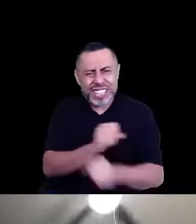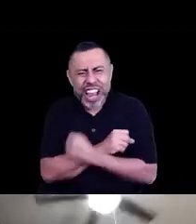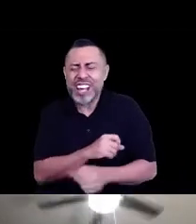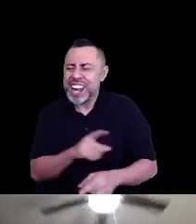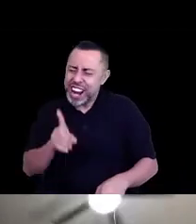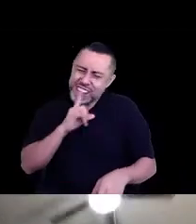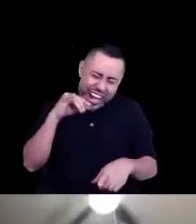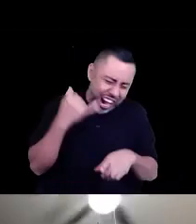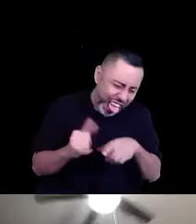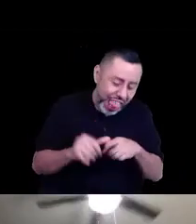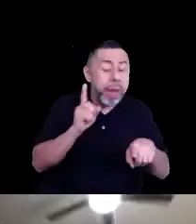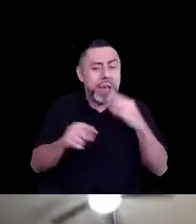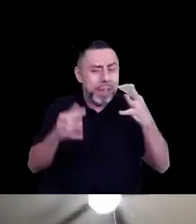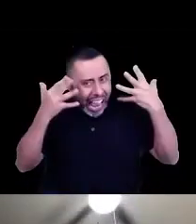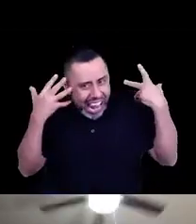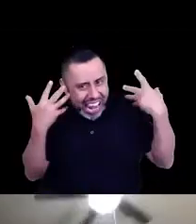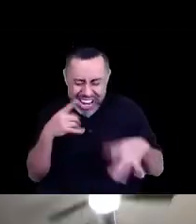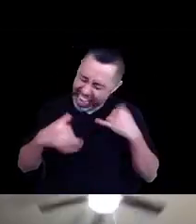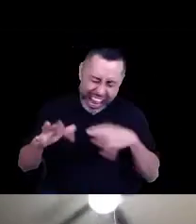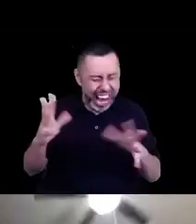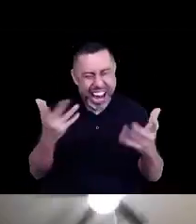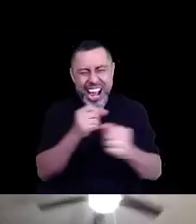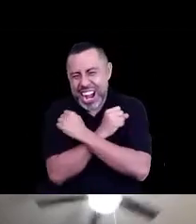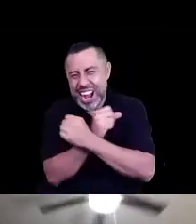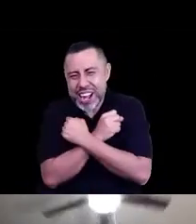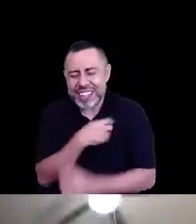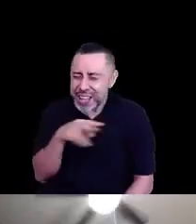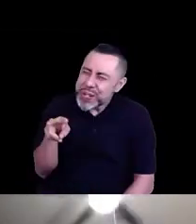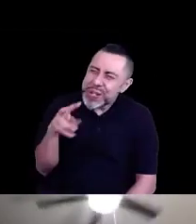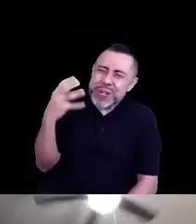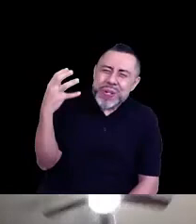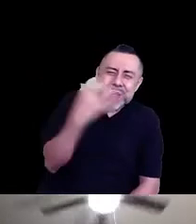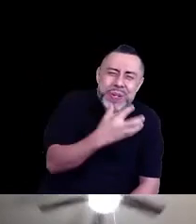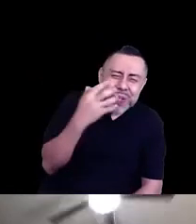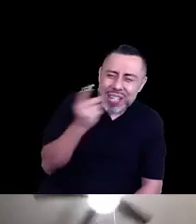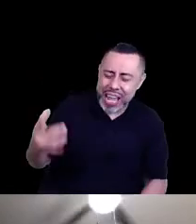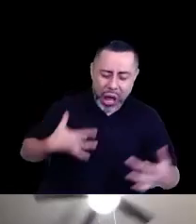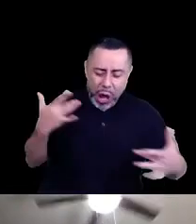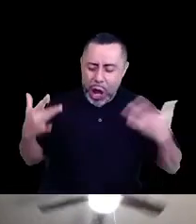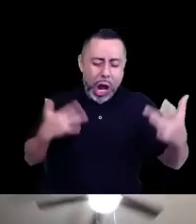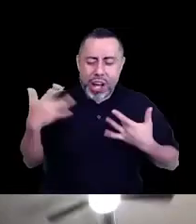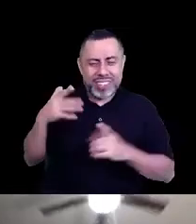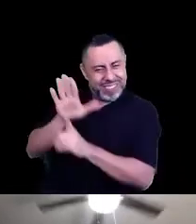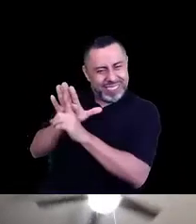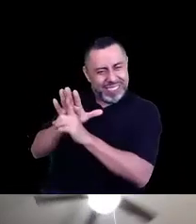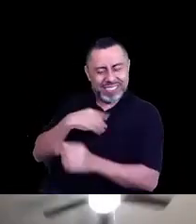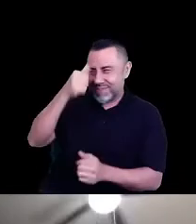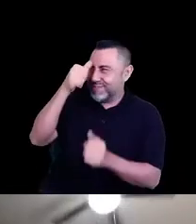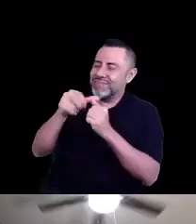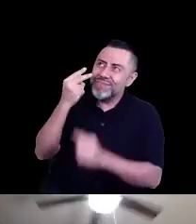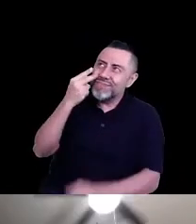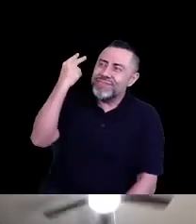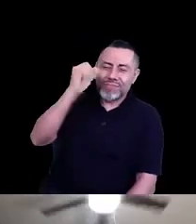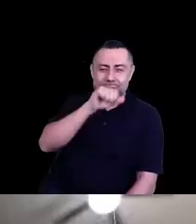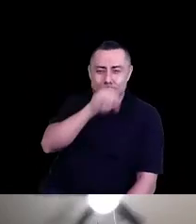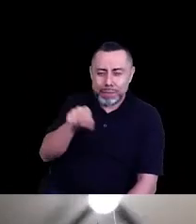these smiling things. And, you know, and it, just amazing things that he did. I just loved that man and what he was able to